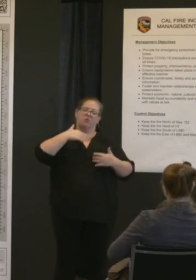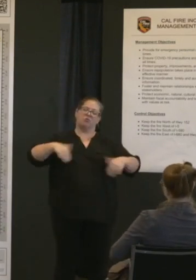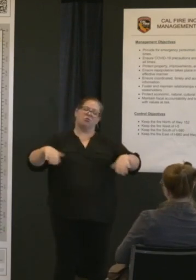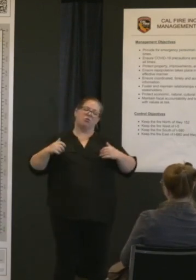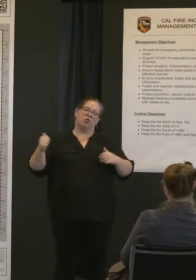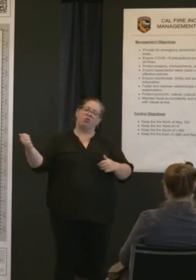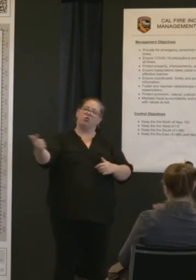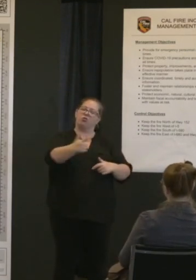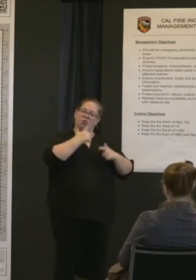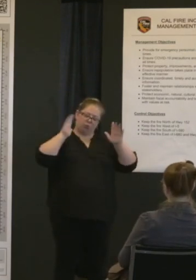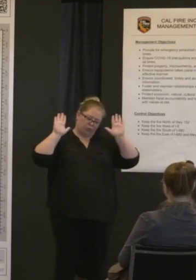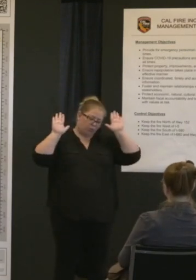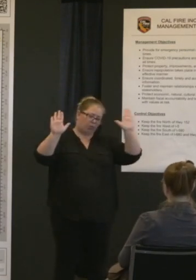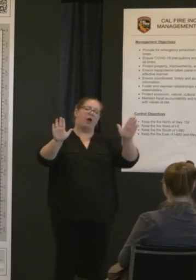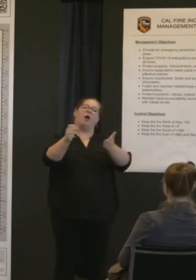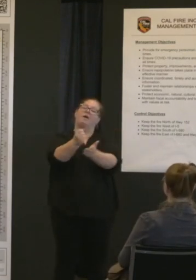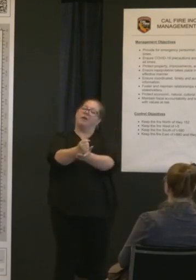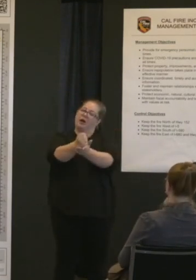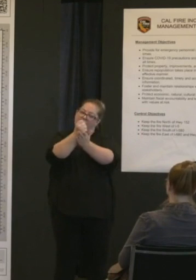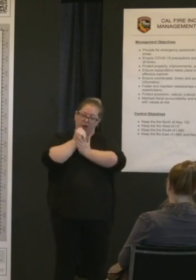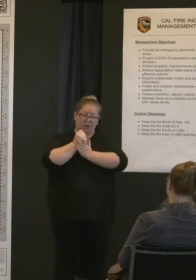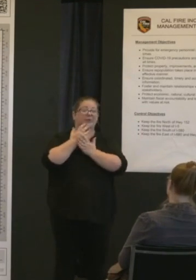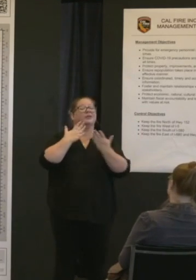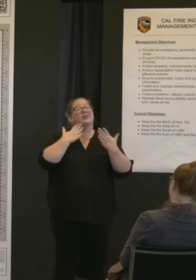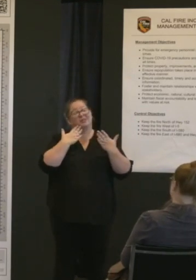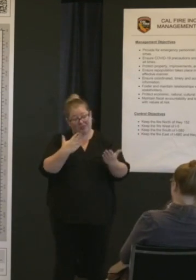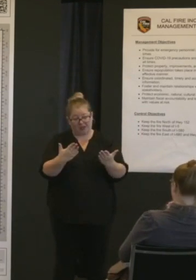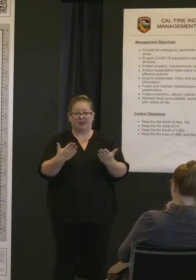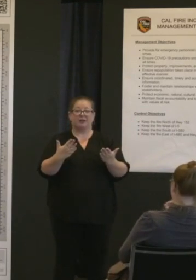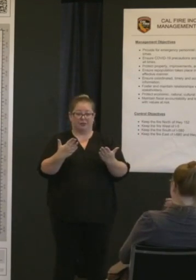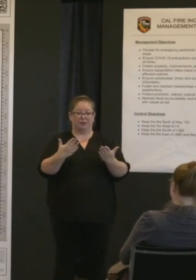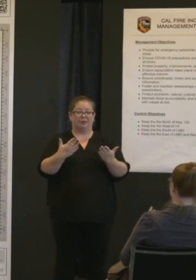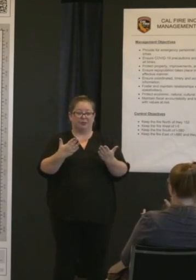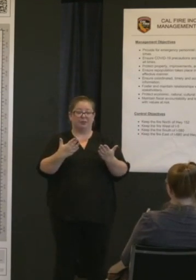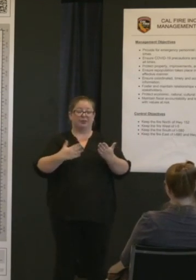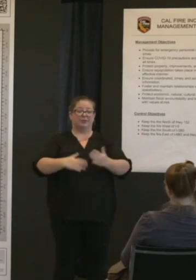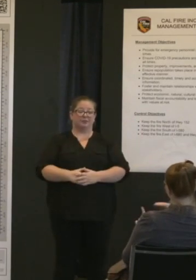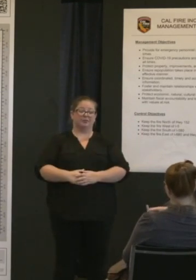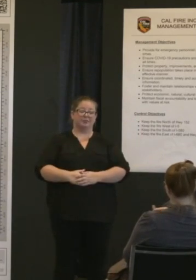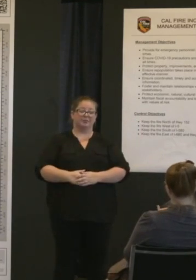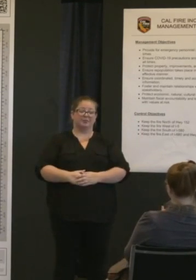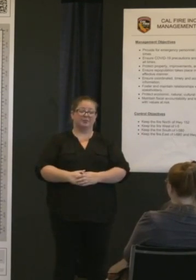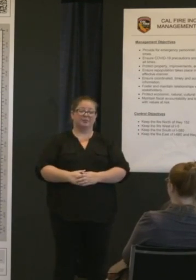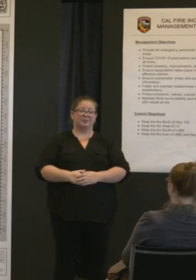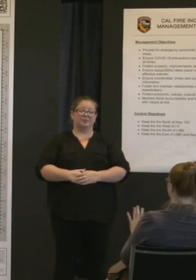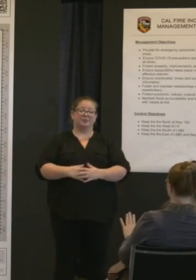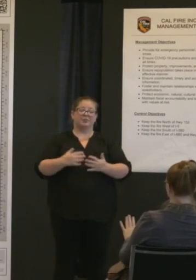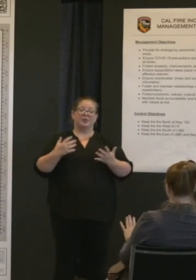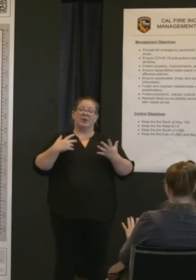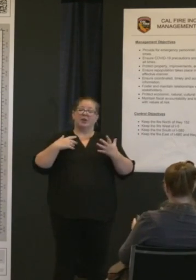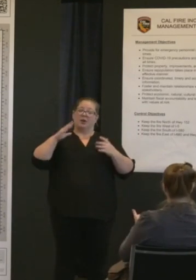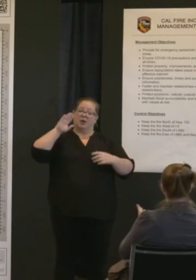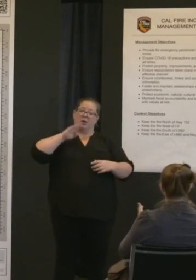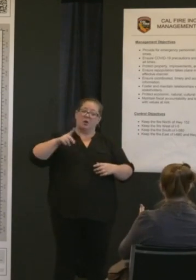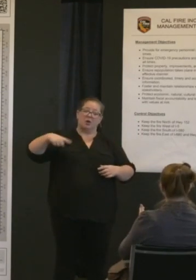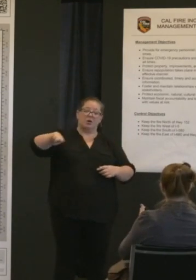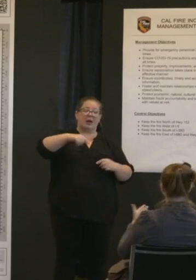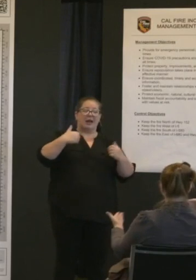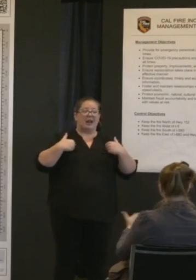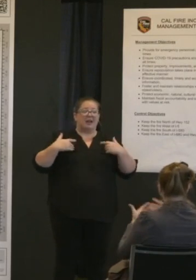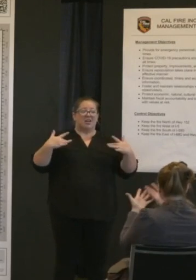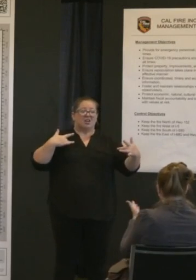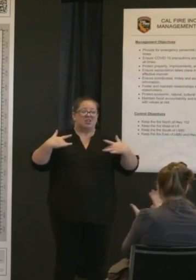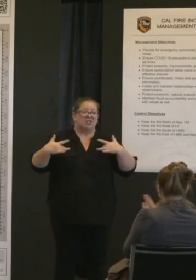take a moment and just remind everybody that we still have to remain diligent right now on this fire. We're